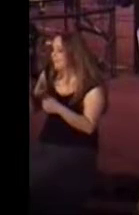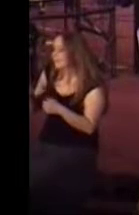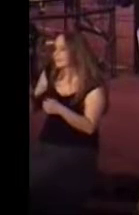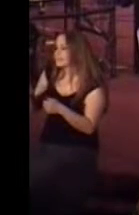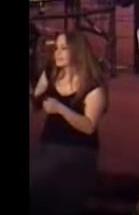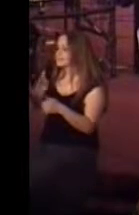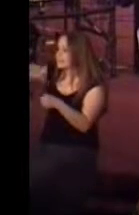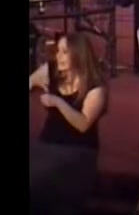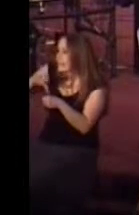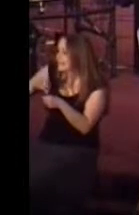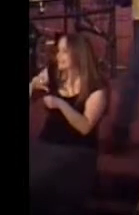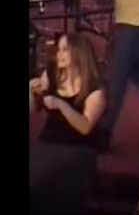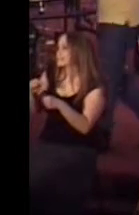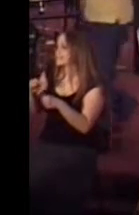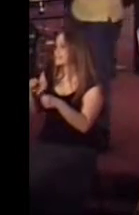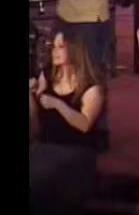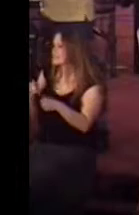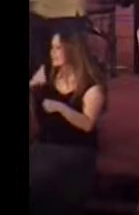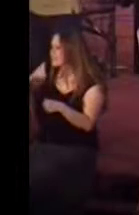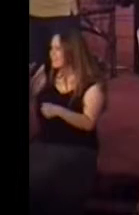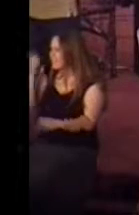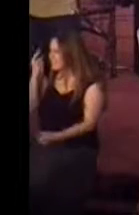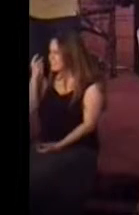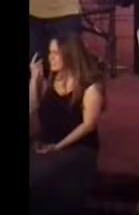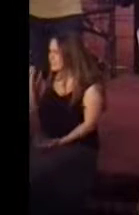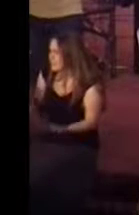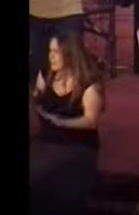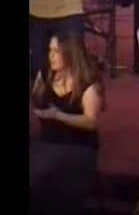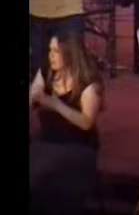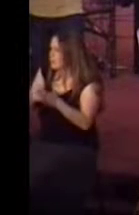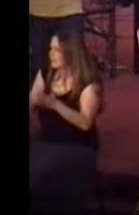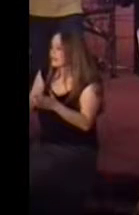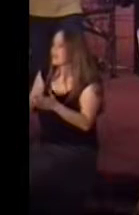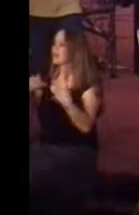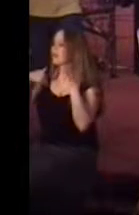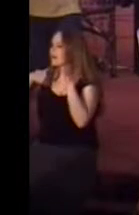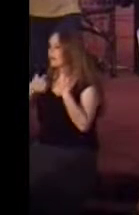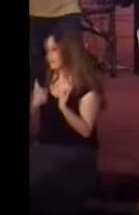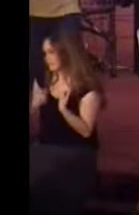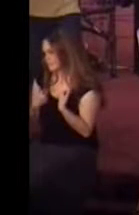oil. You know what I'm talking about. You're exhausted.